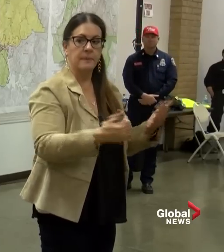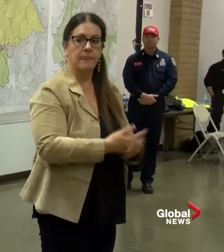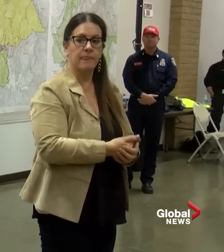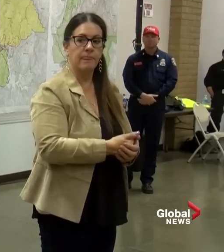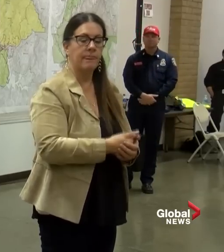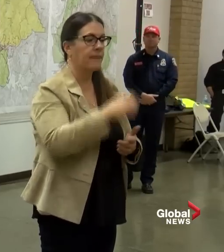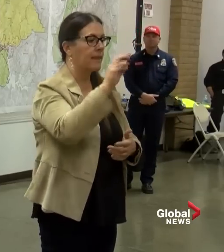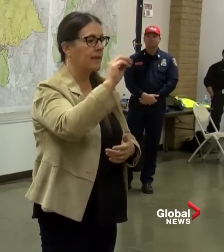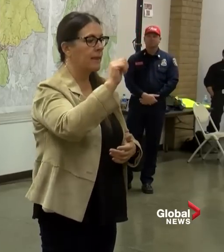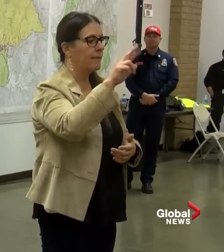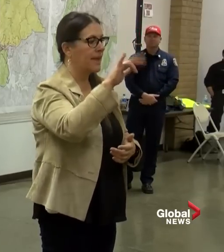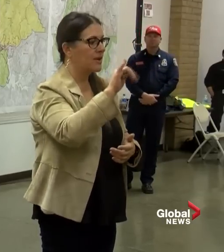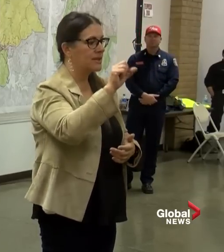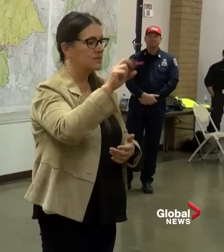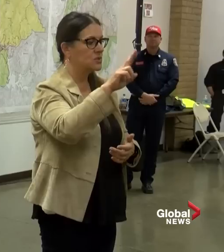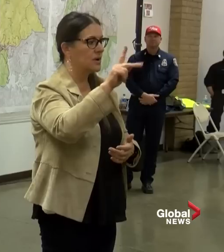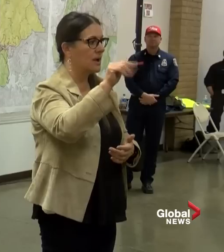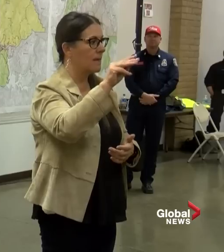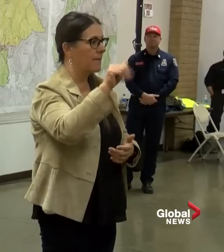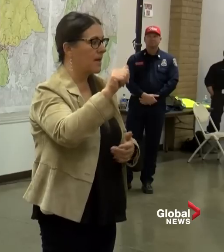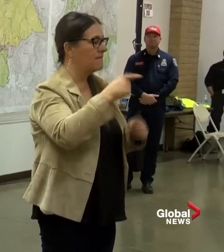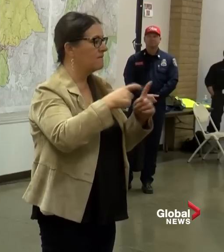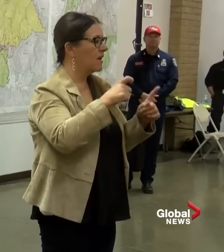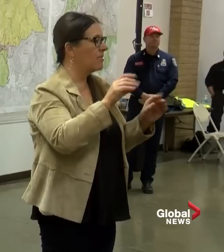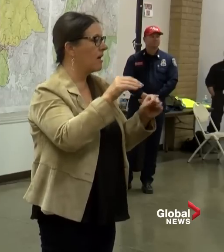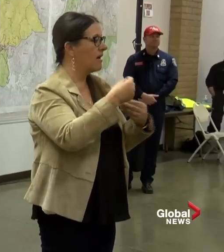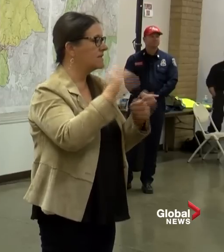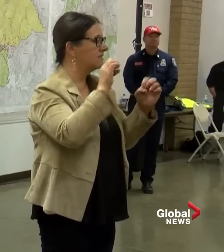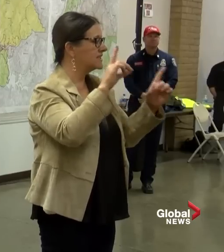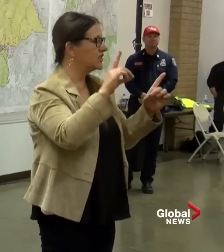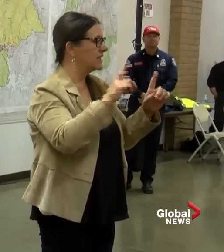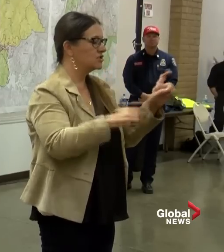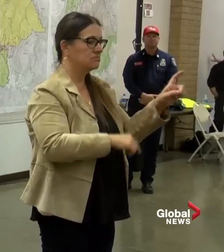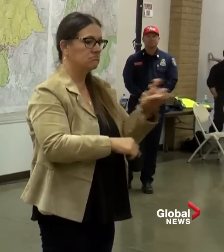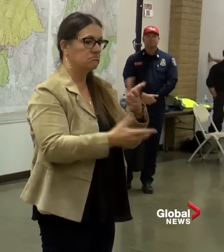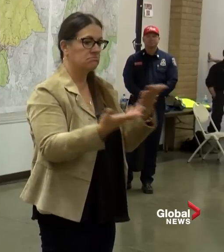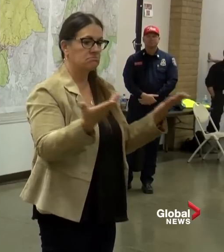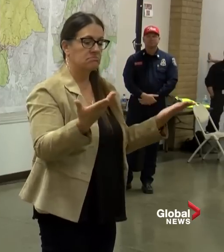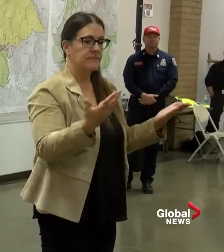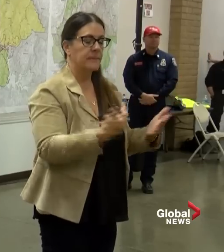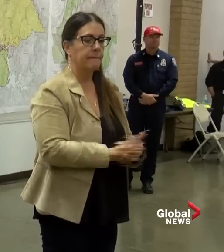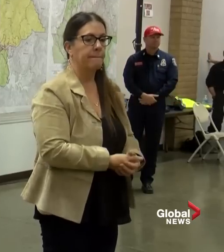How about Mary Sakuma from Butte County Office of Education?